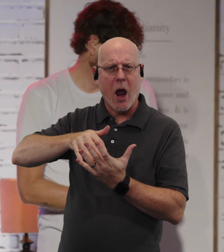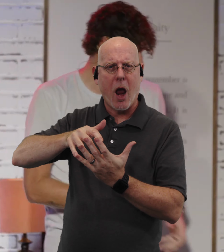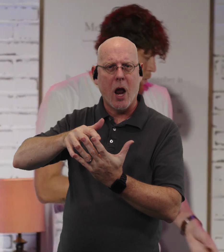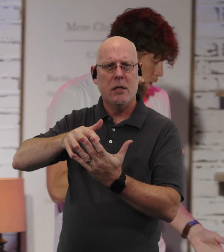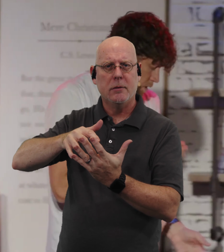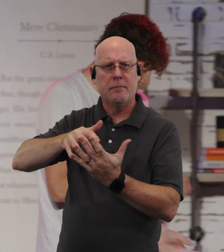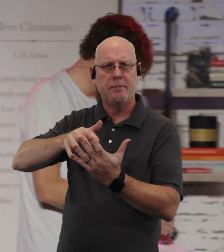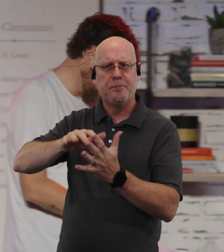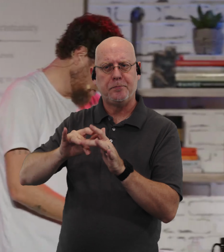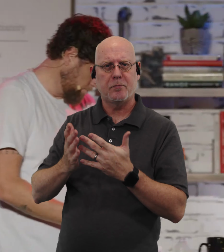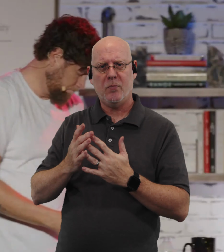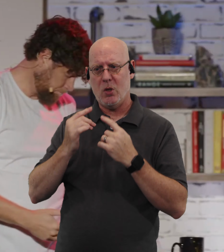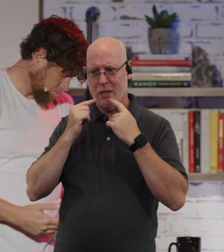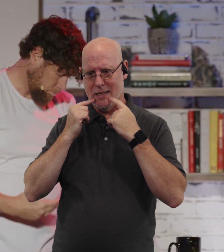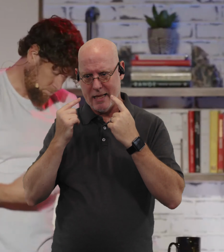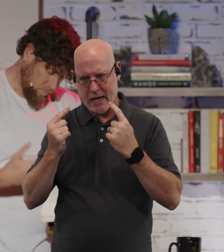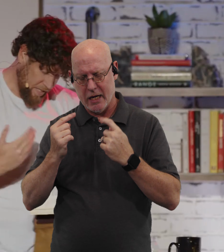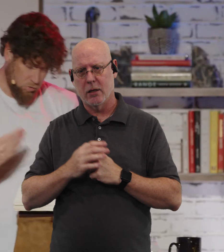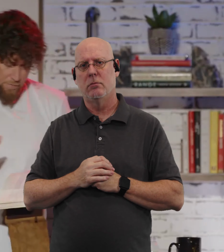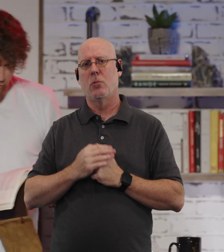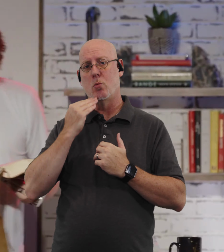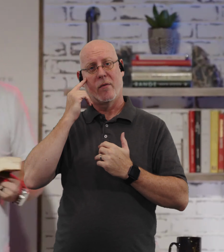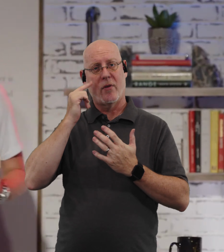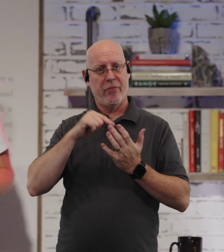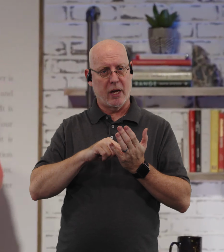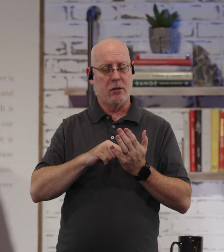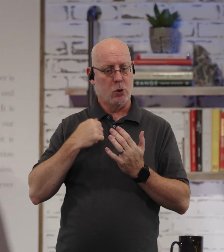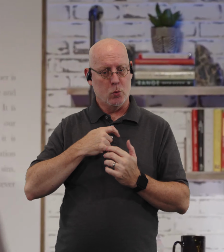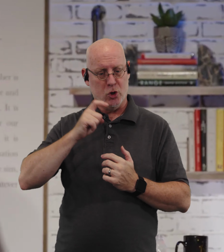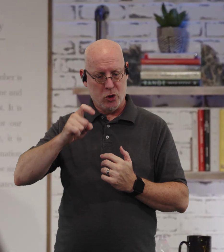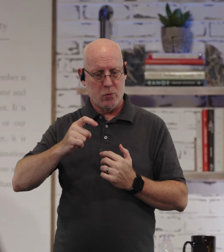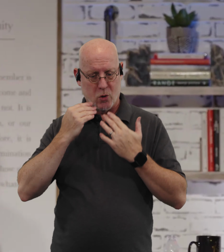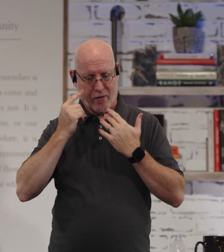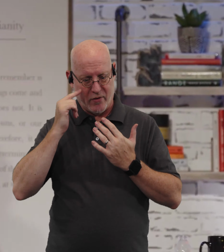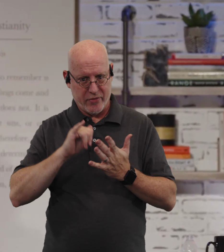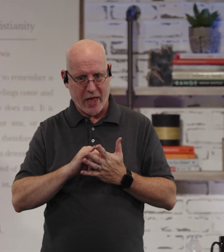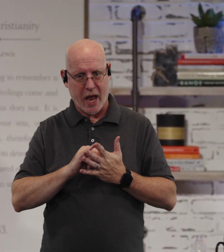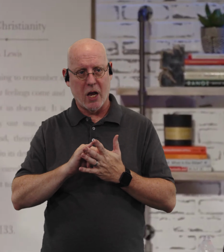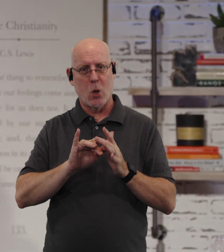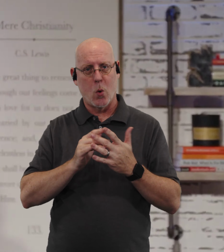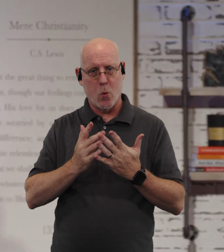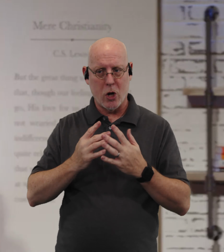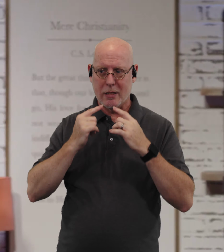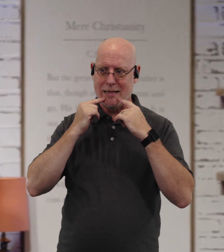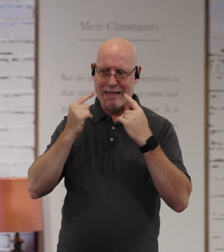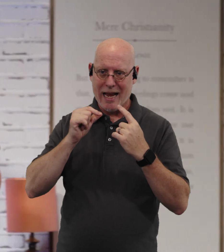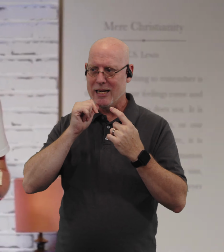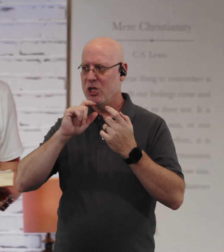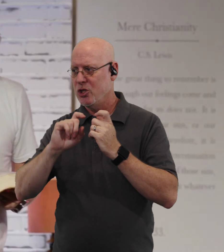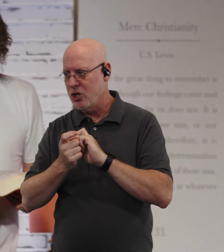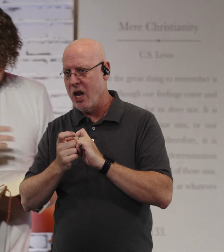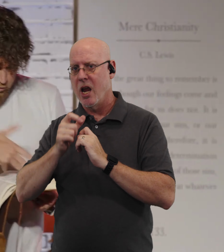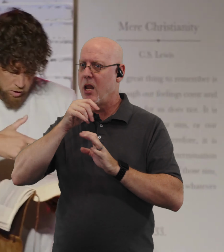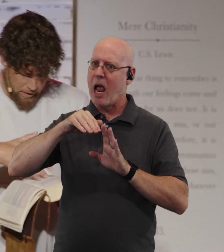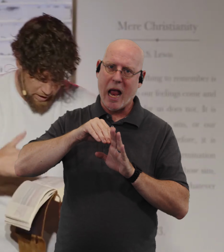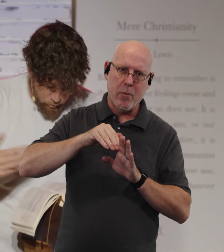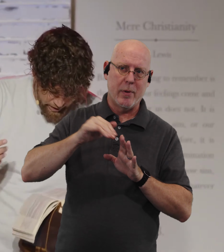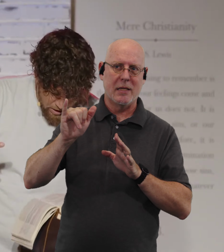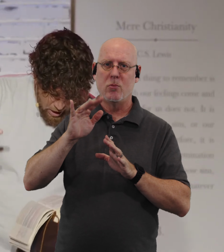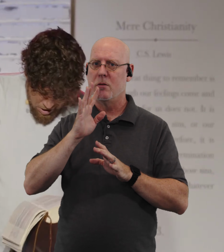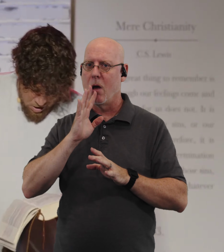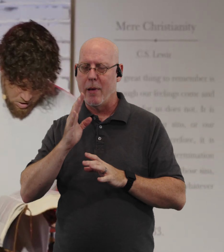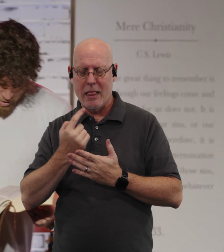There you go. So there's the word declared here. He's grateful for this. We should be grateful for that. The word declared, unaltered, uncompromised, like we talked about